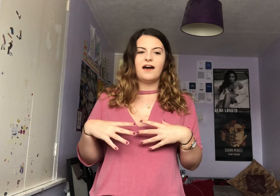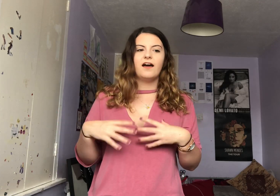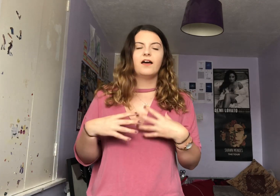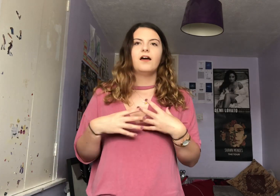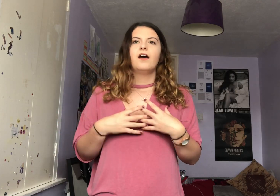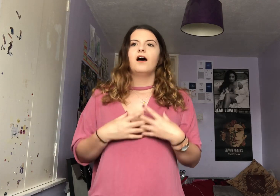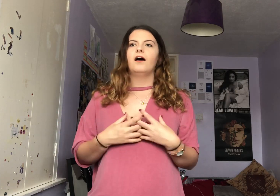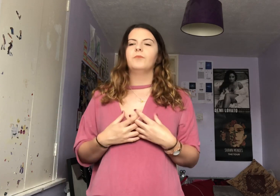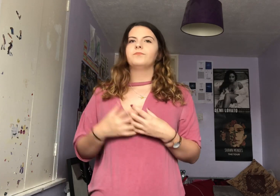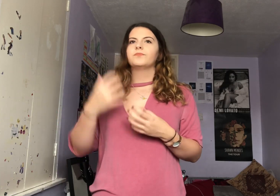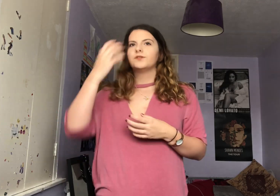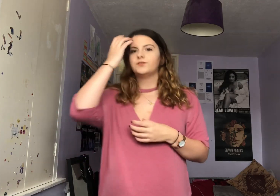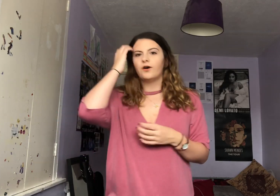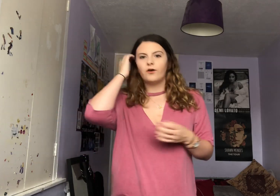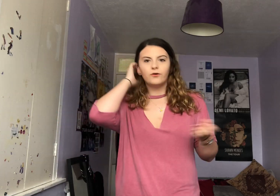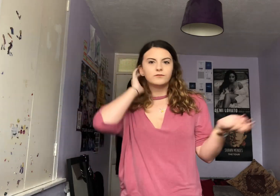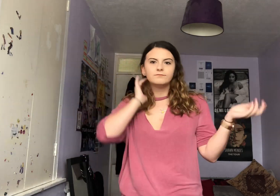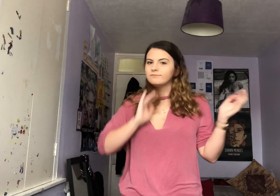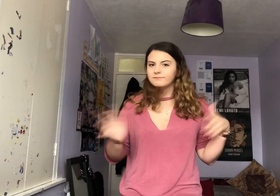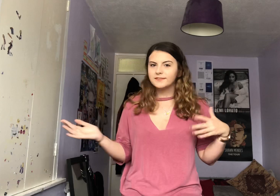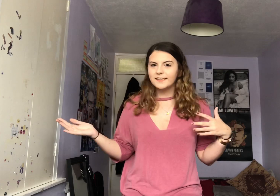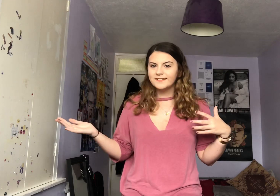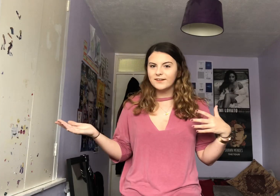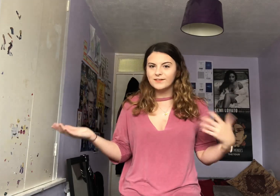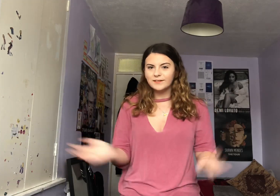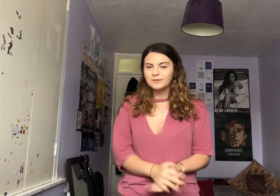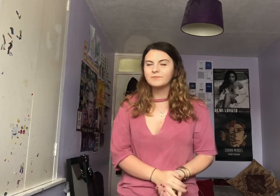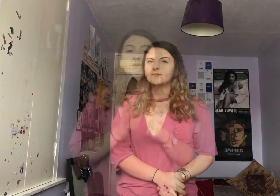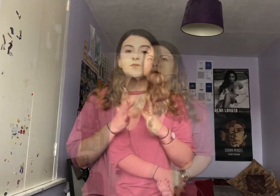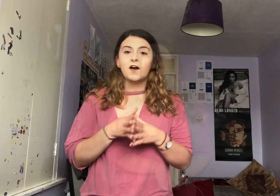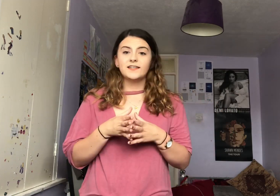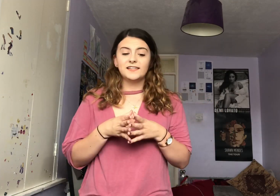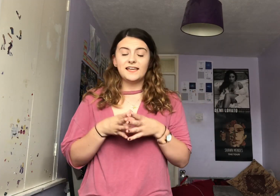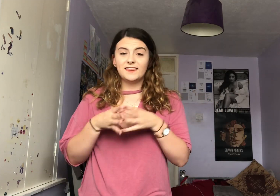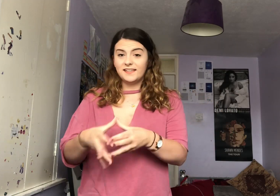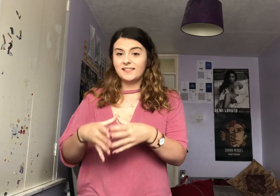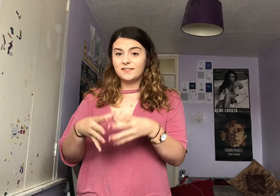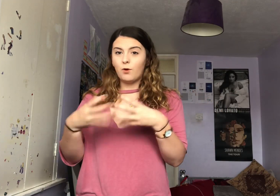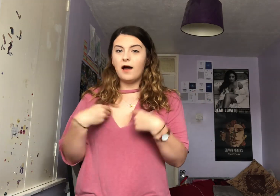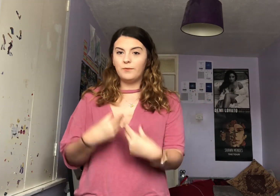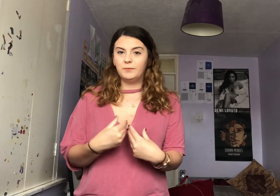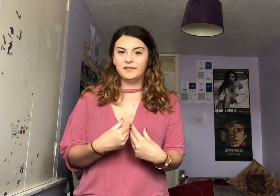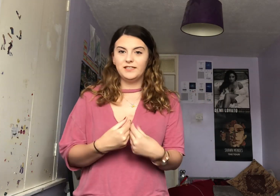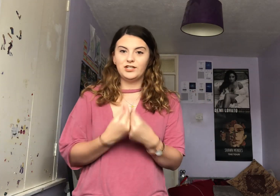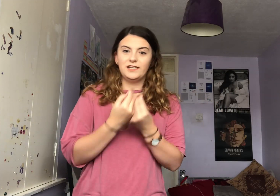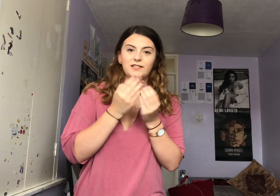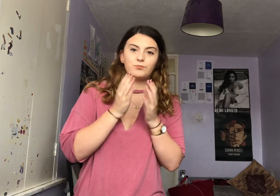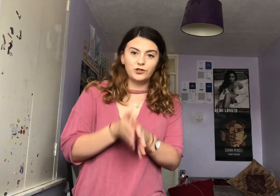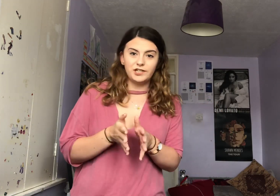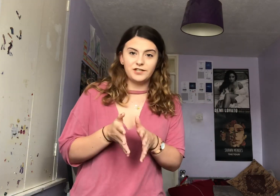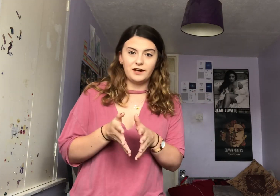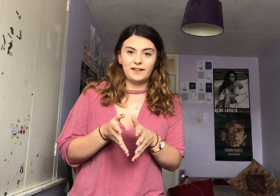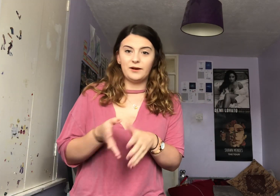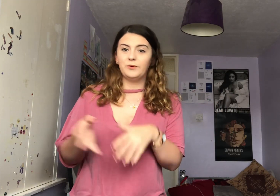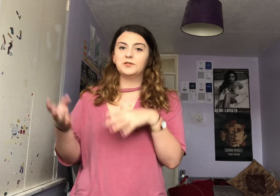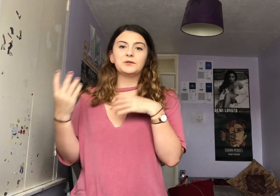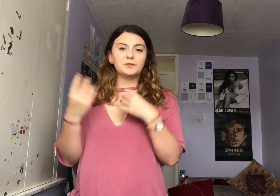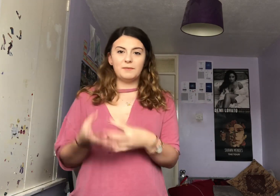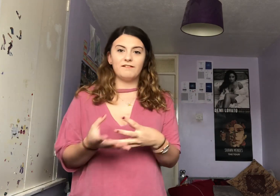that. So let's get started. So firstly, what I will be teaching is British Sign Language, not